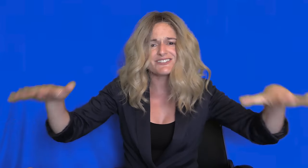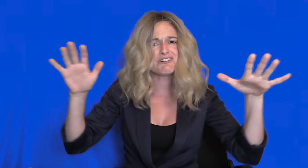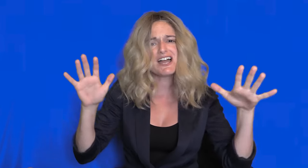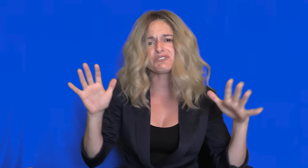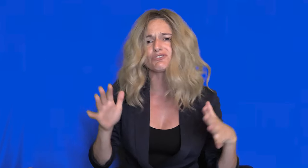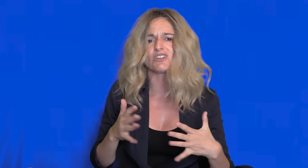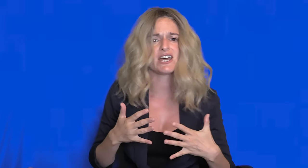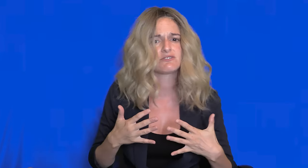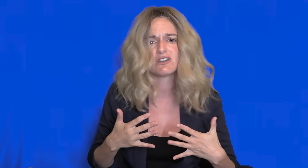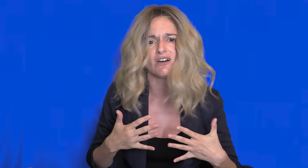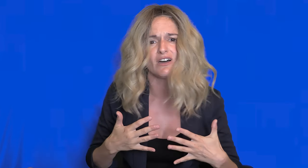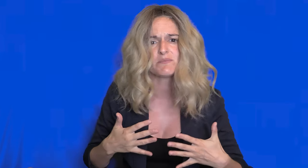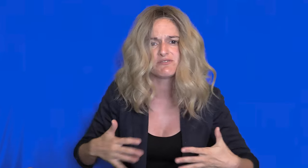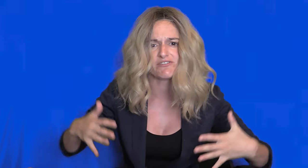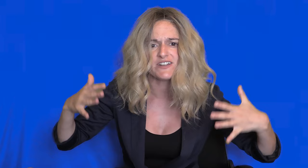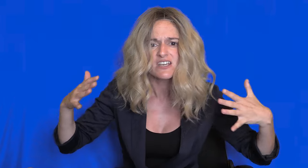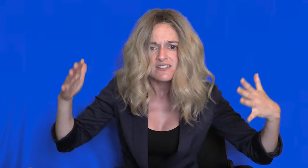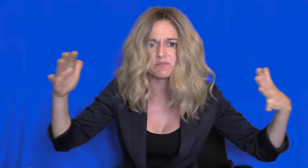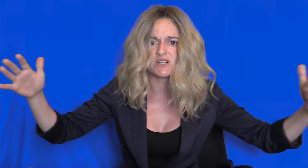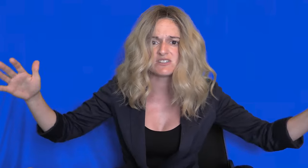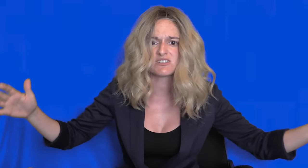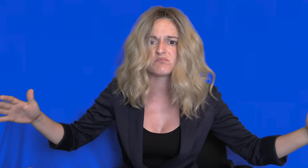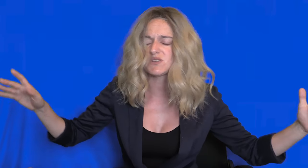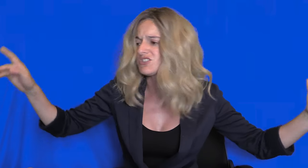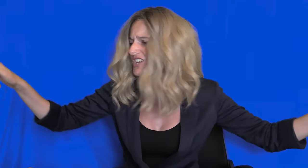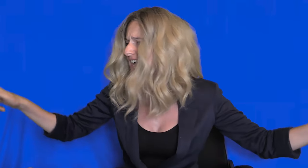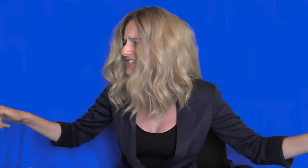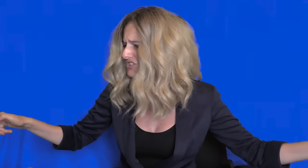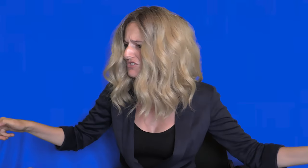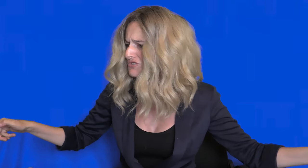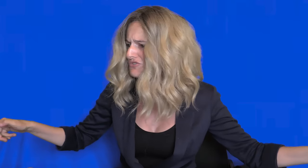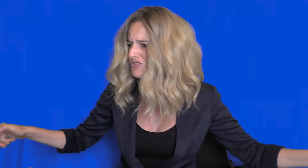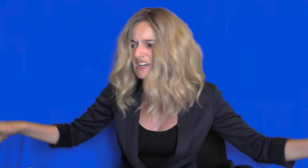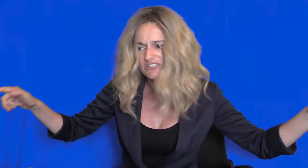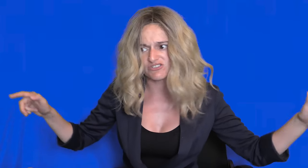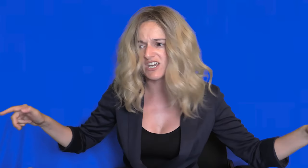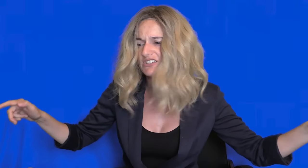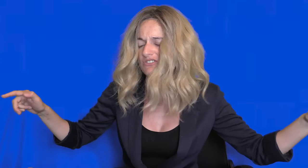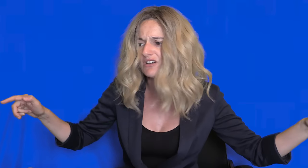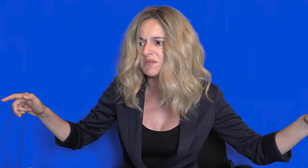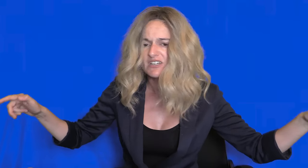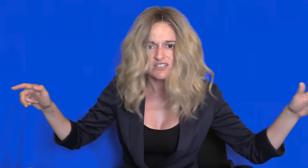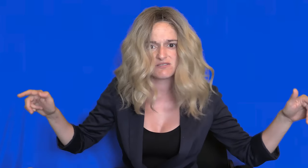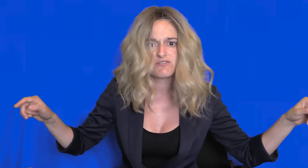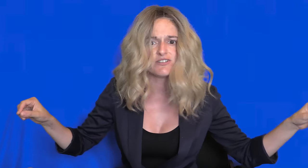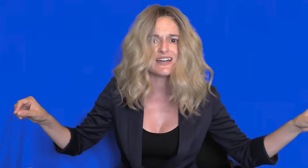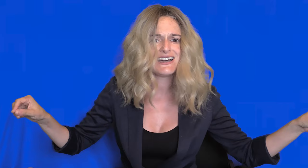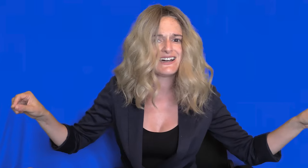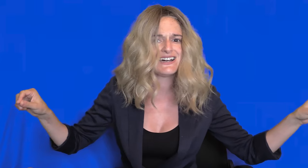when you stand up and fight The person beside you stands up and fights